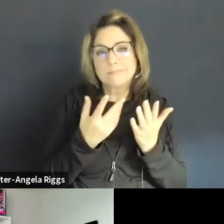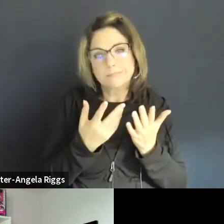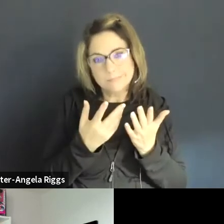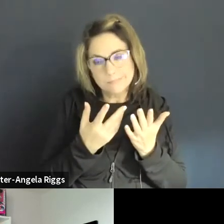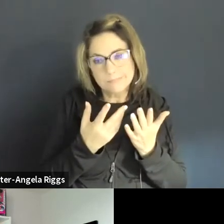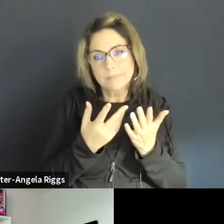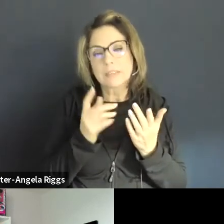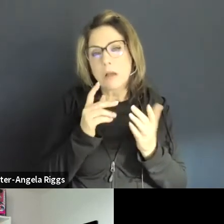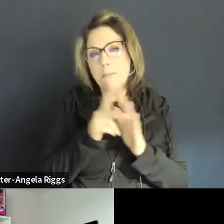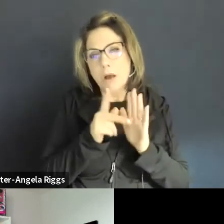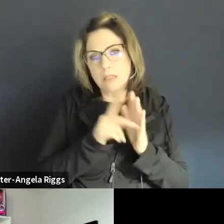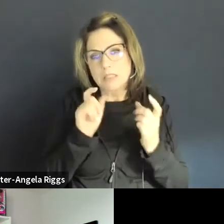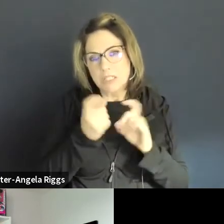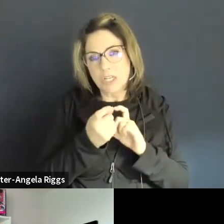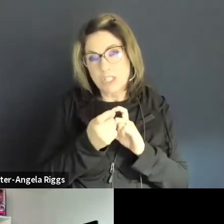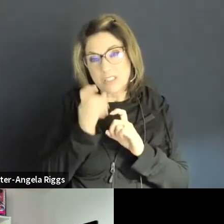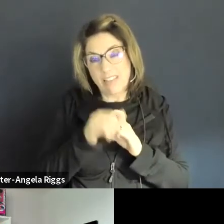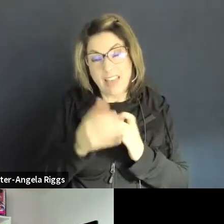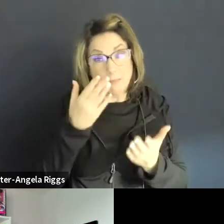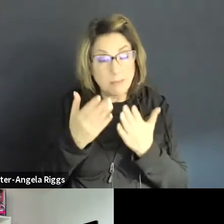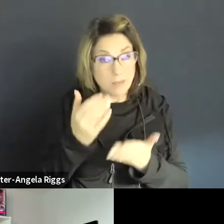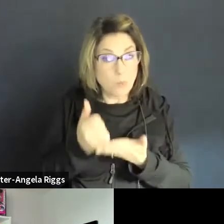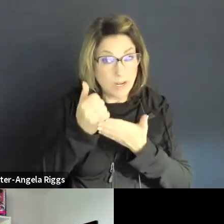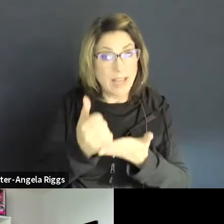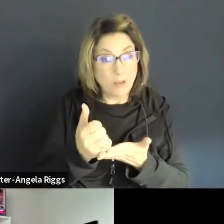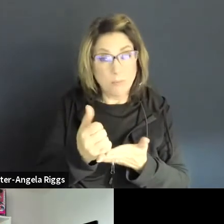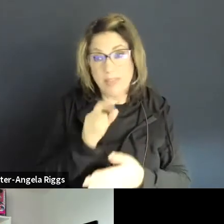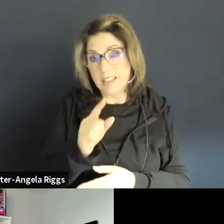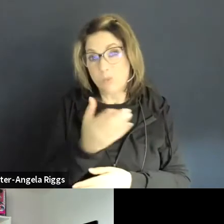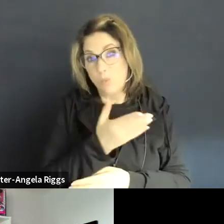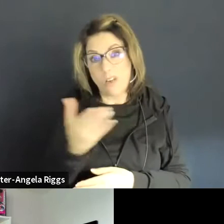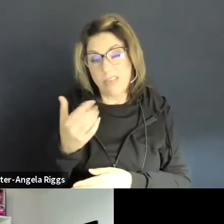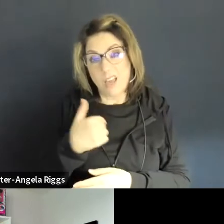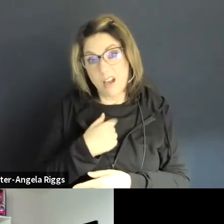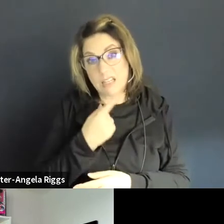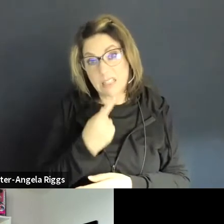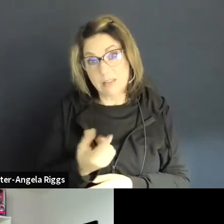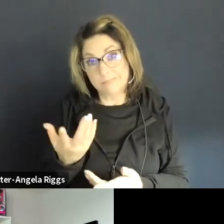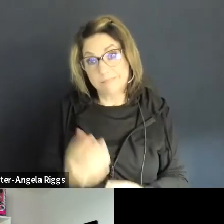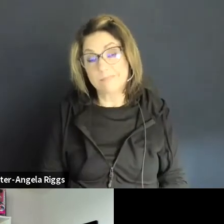changes that might help with that's one that I could point to.